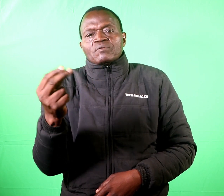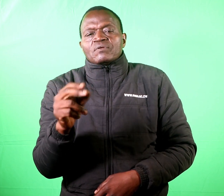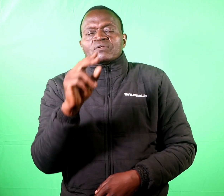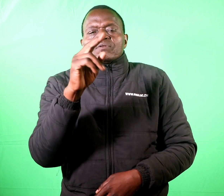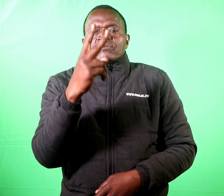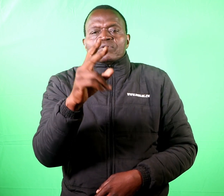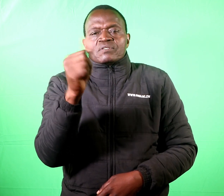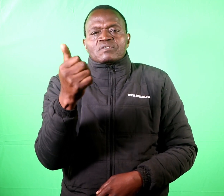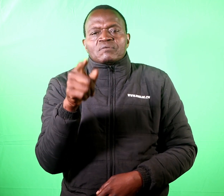26.7%,